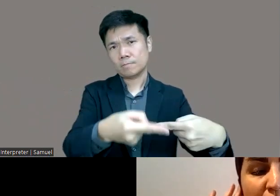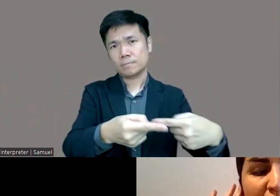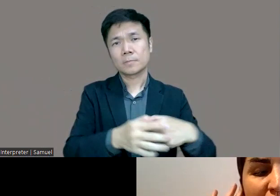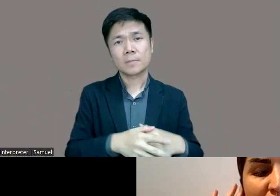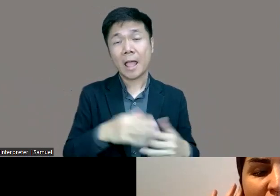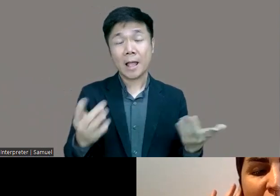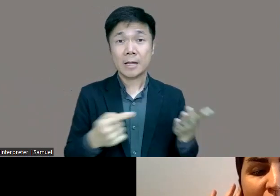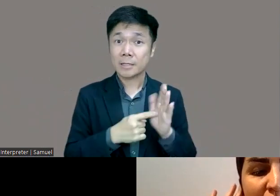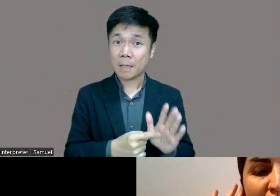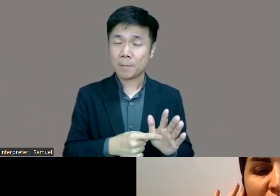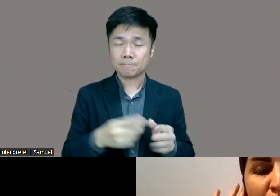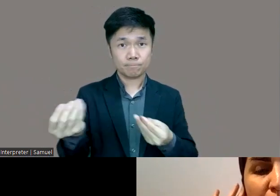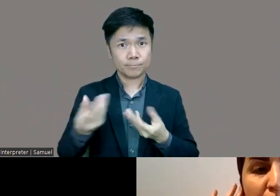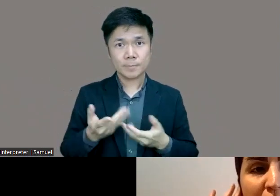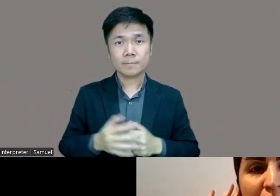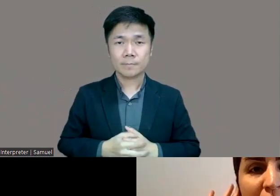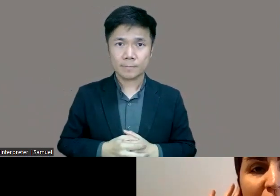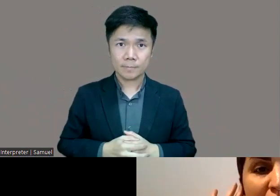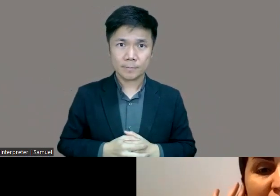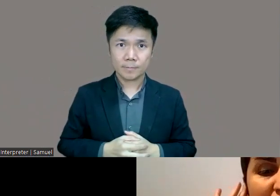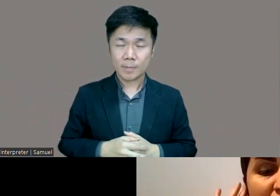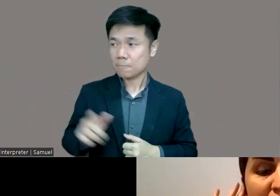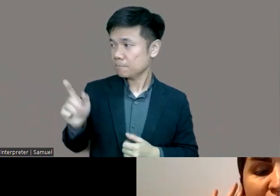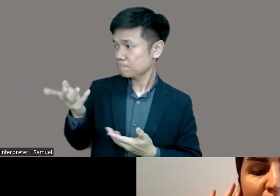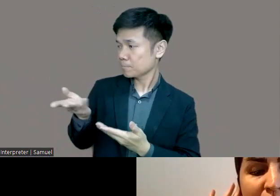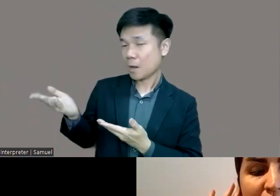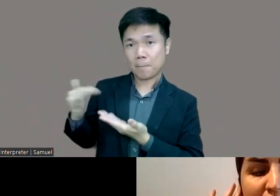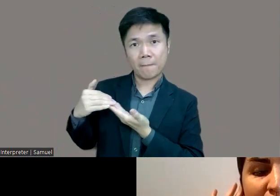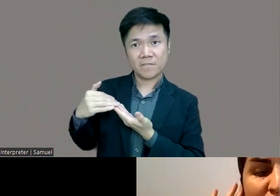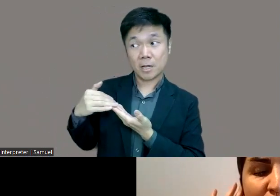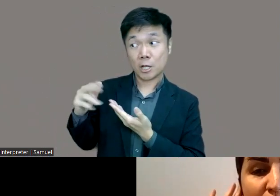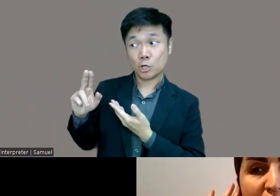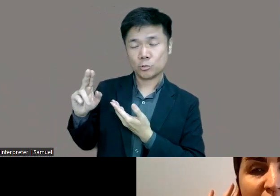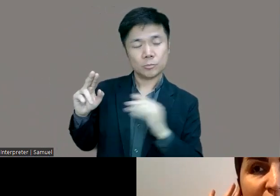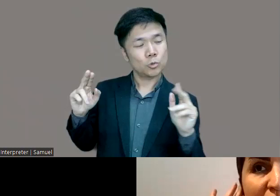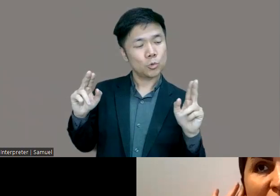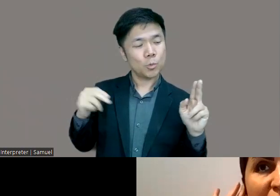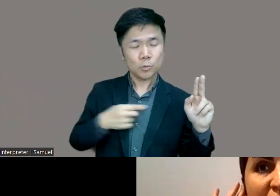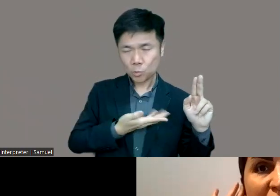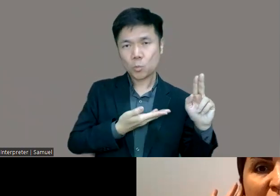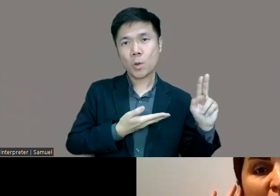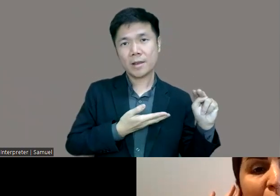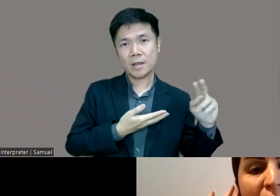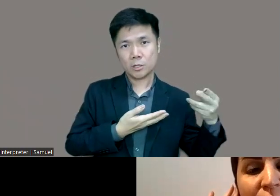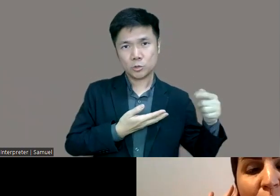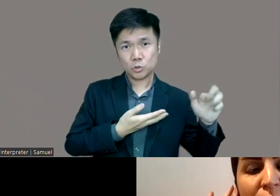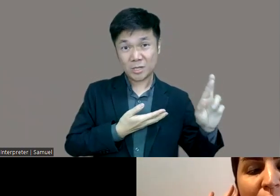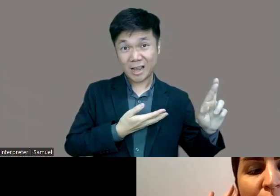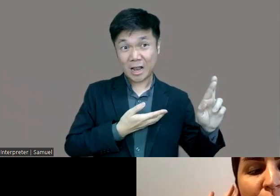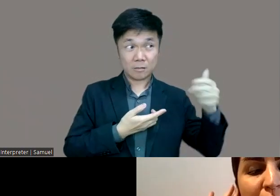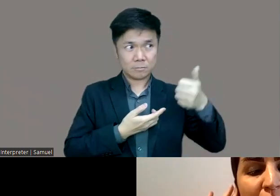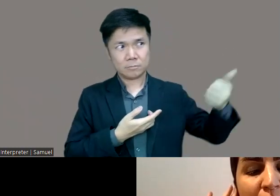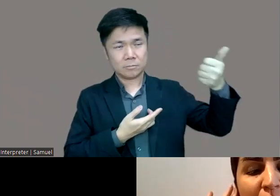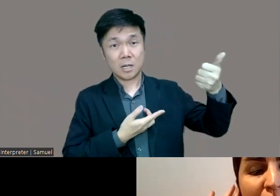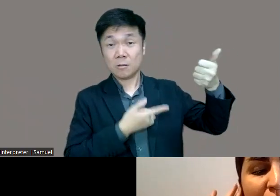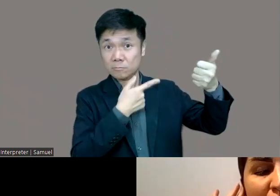it to our attention, my colleague is in the UNHCR HQ, can pass the message